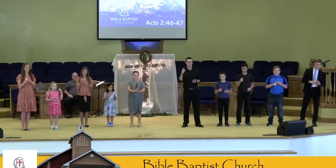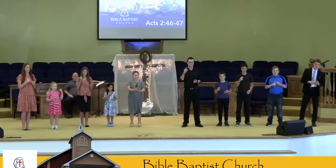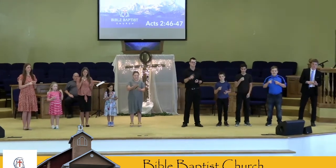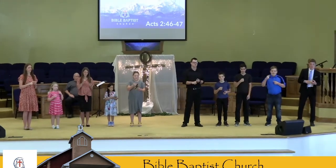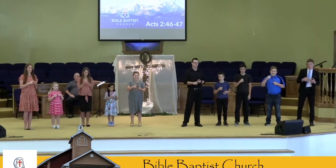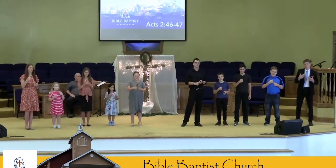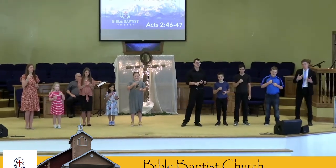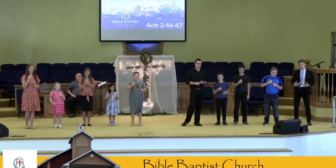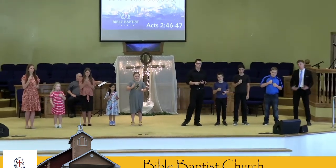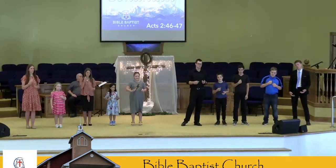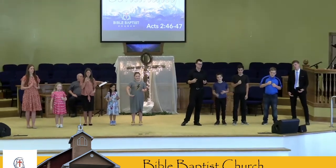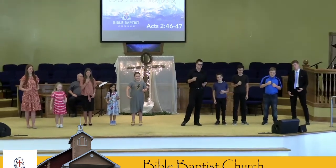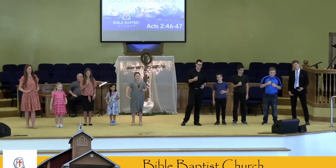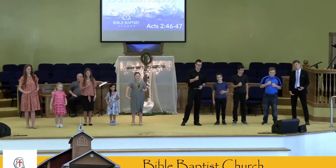to me.